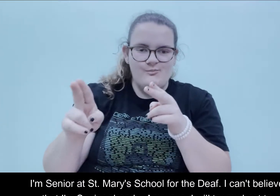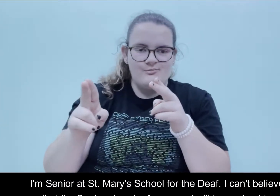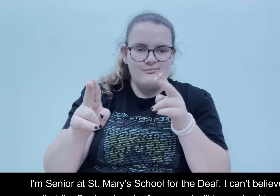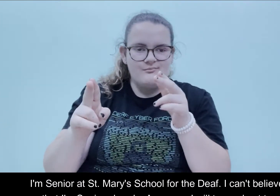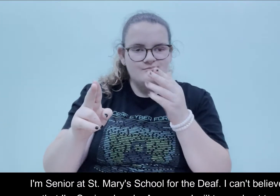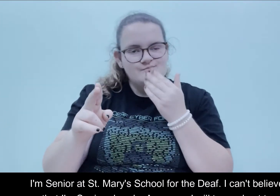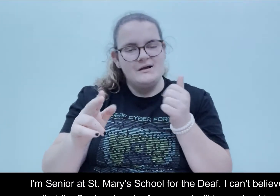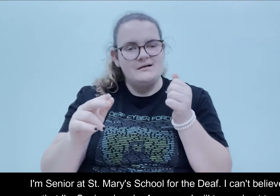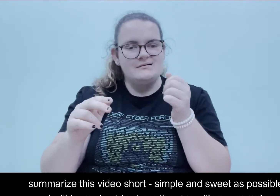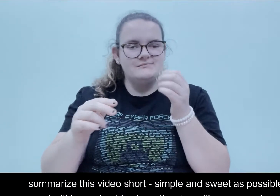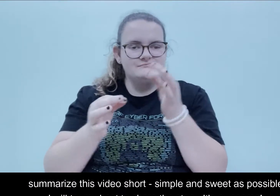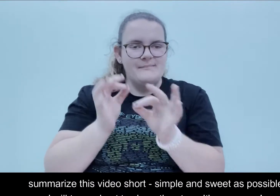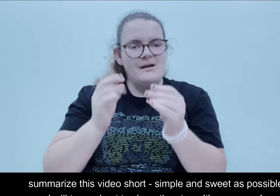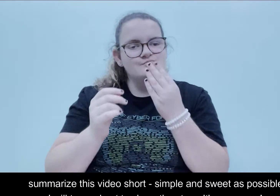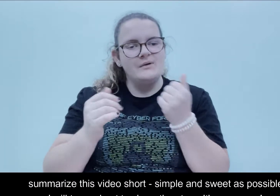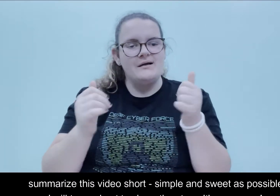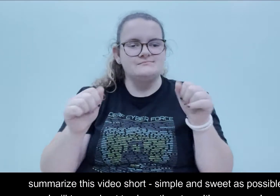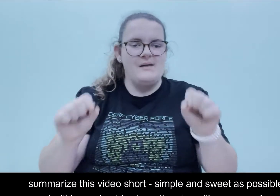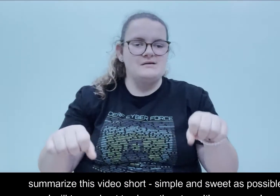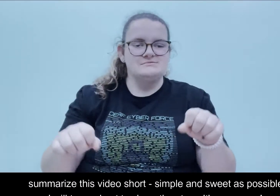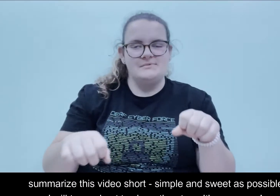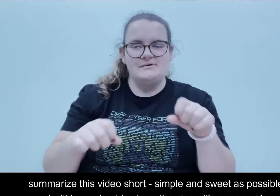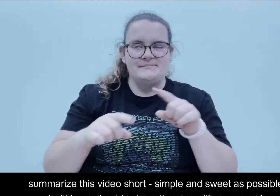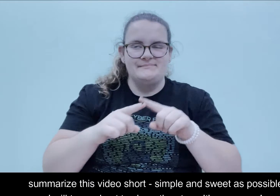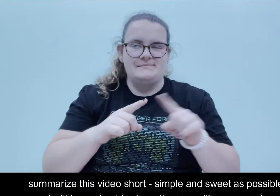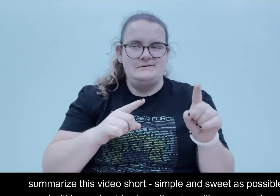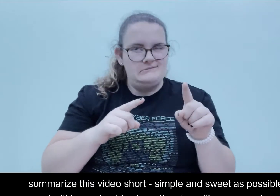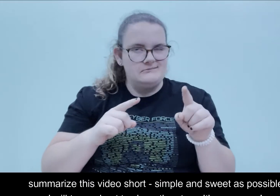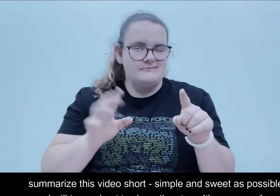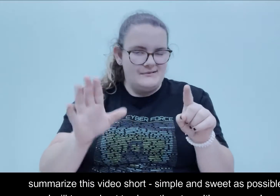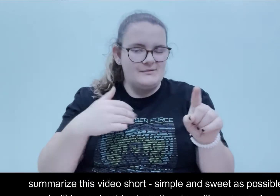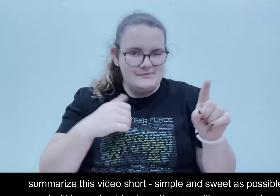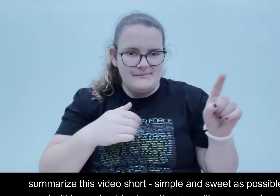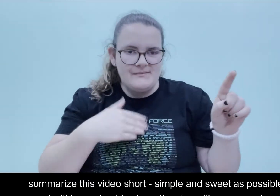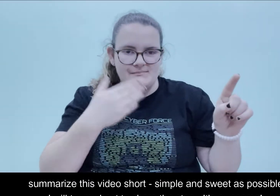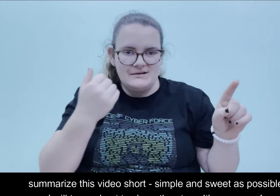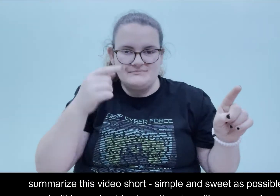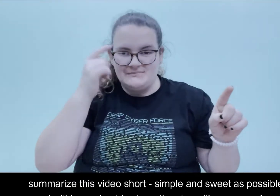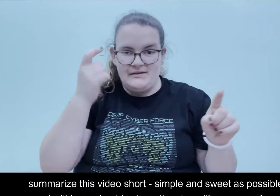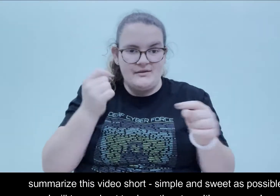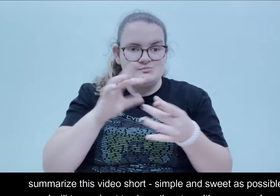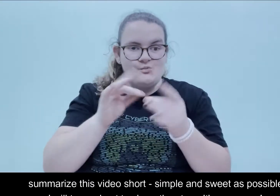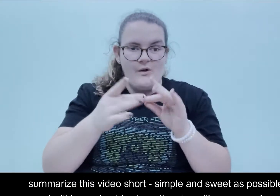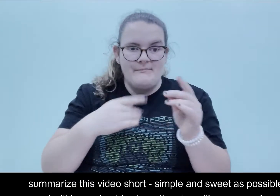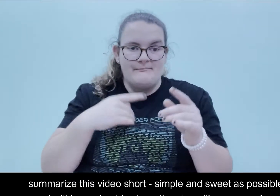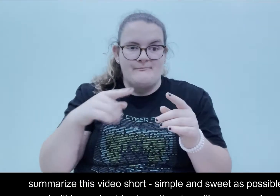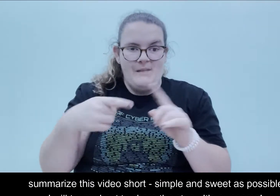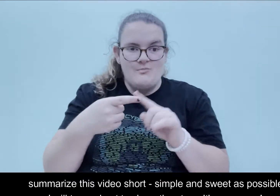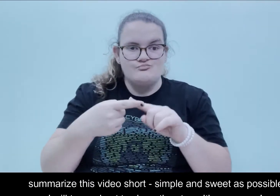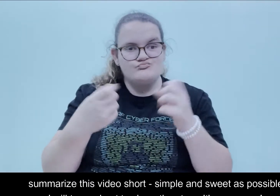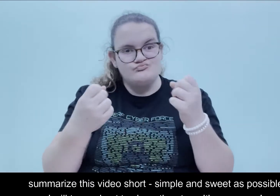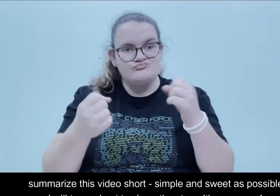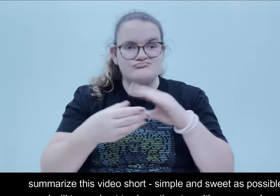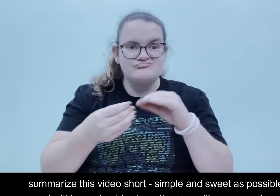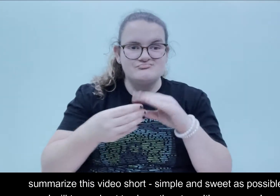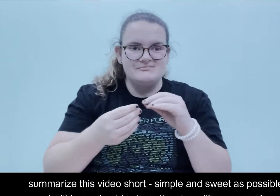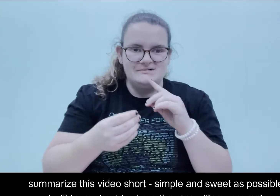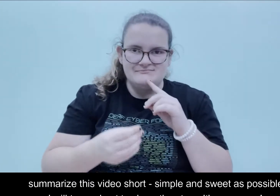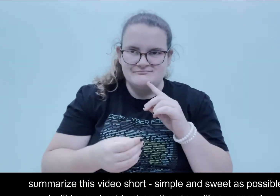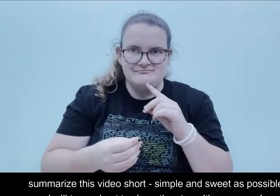my best to keep this video short and sweet and simple as possible, but I'll try my best because